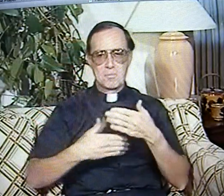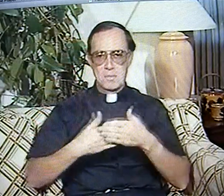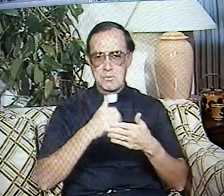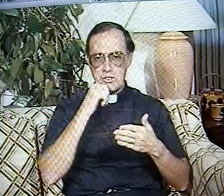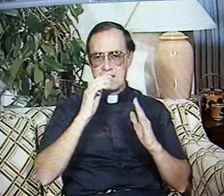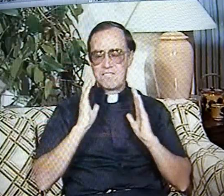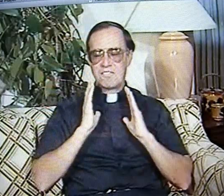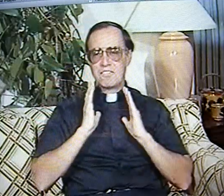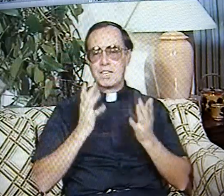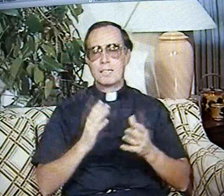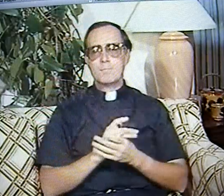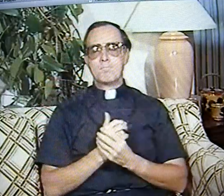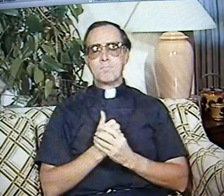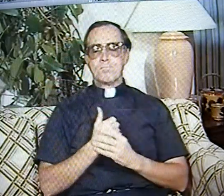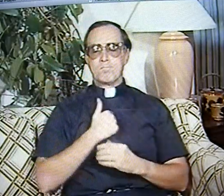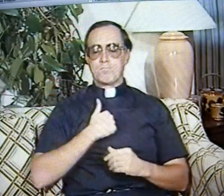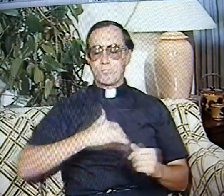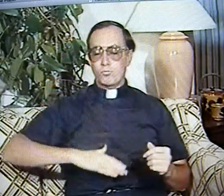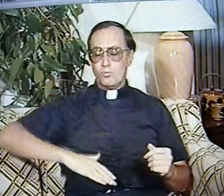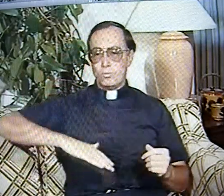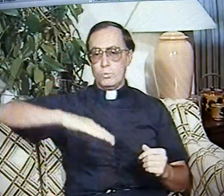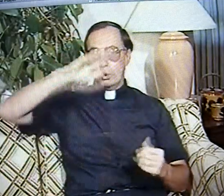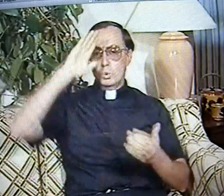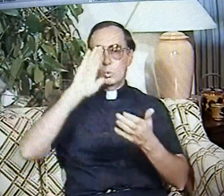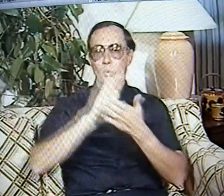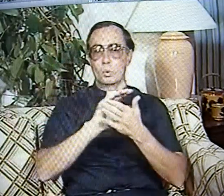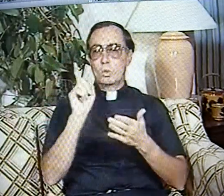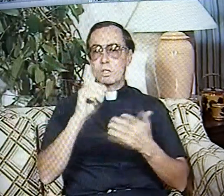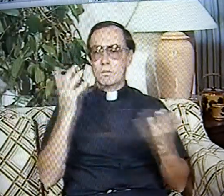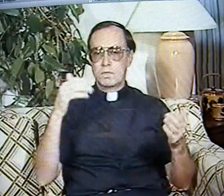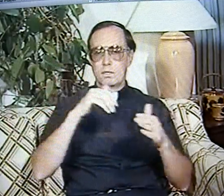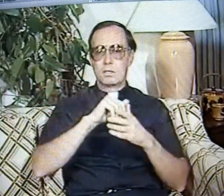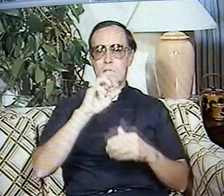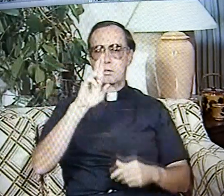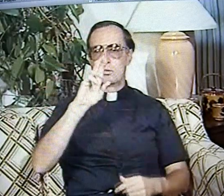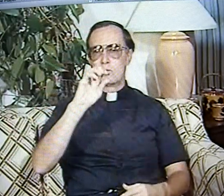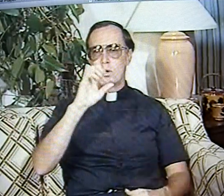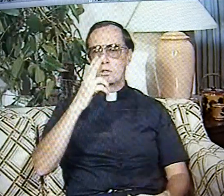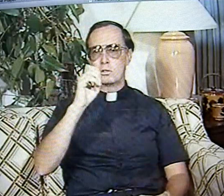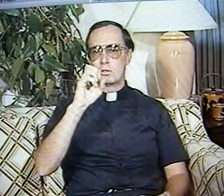One of them is married to a deaf man, and they have a little girl.